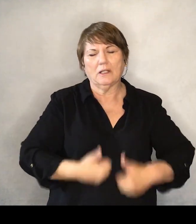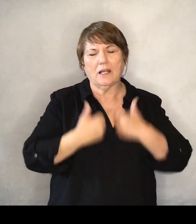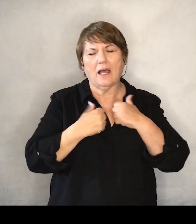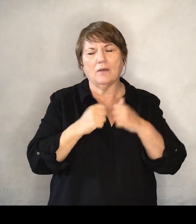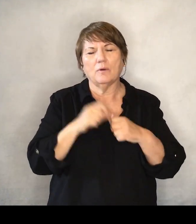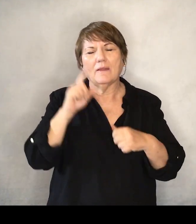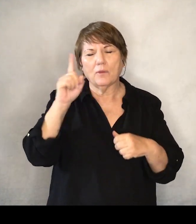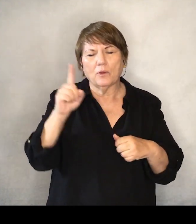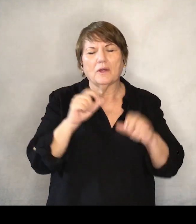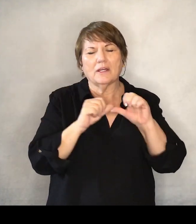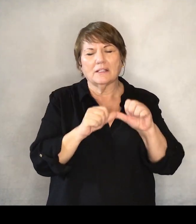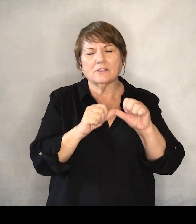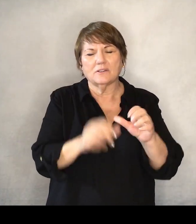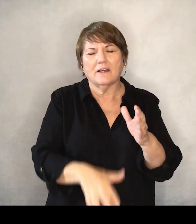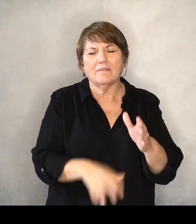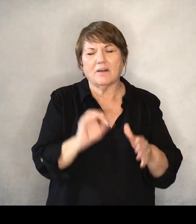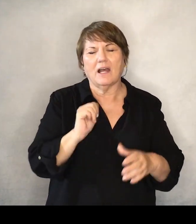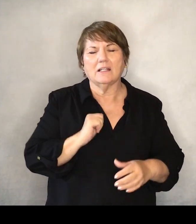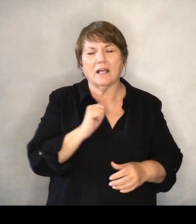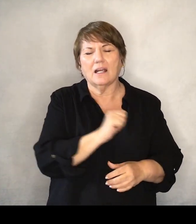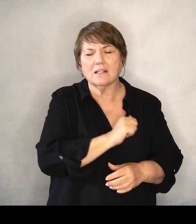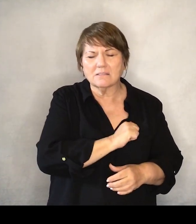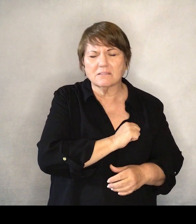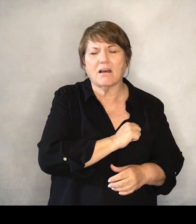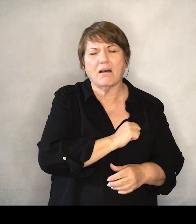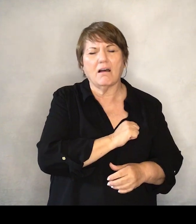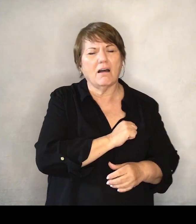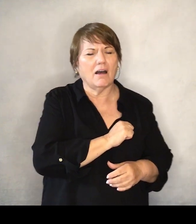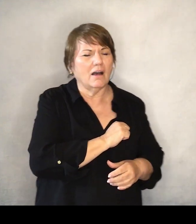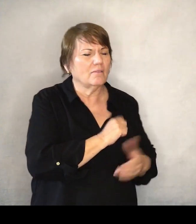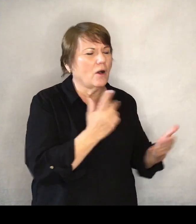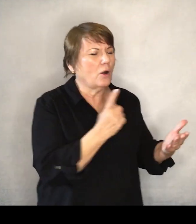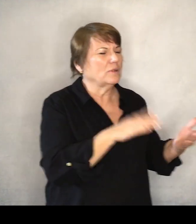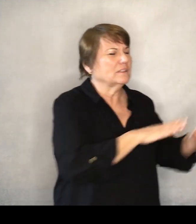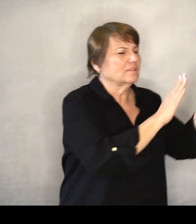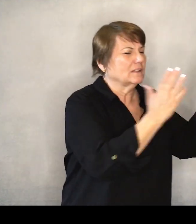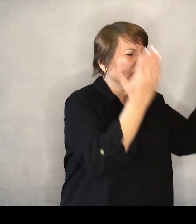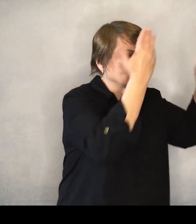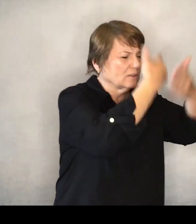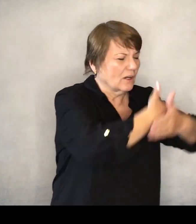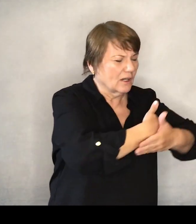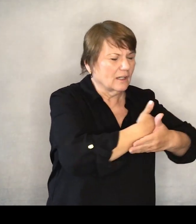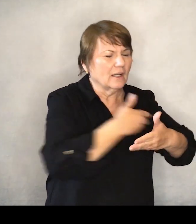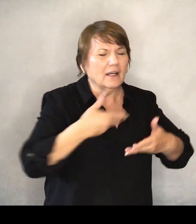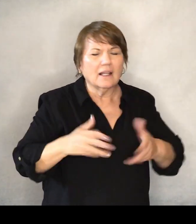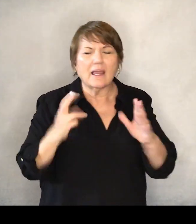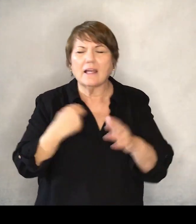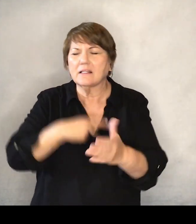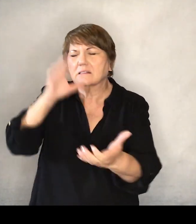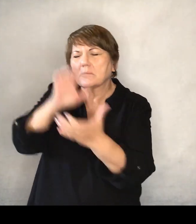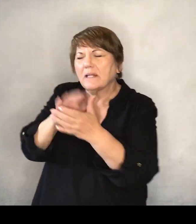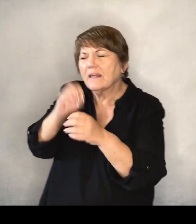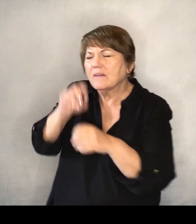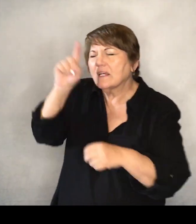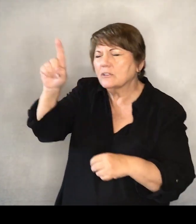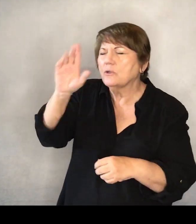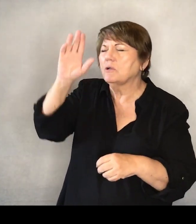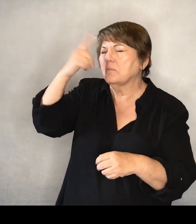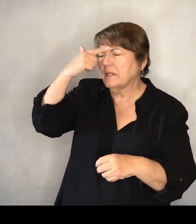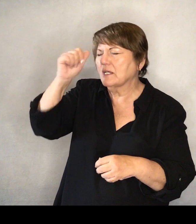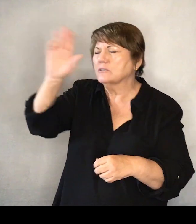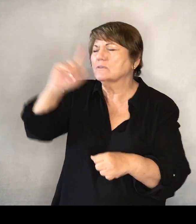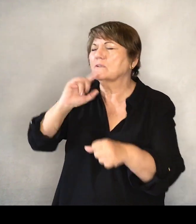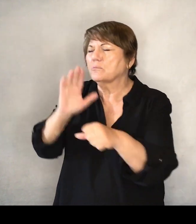and we continually find ourselves sinking into darkness. Let us believe in you and your